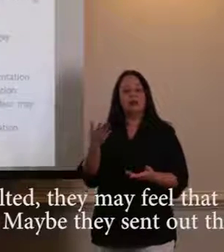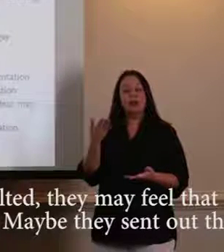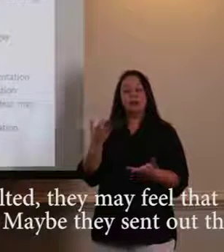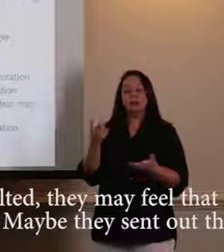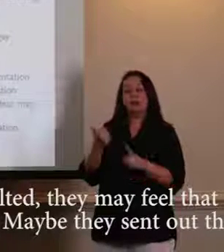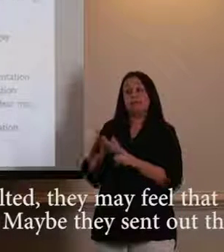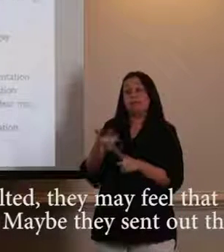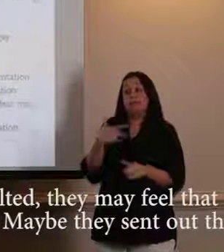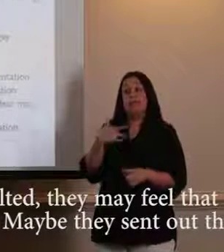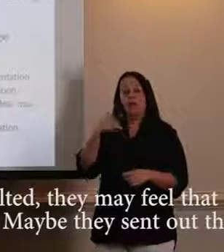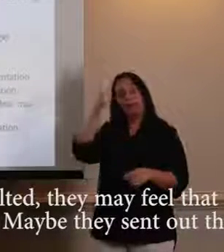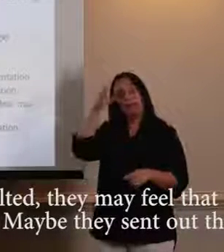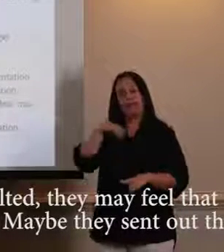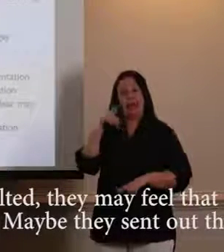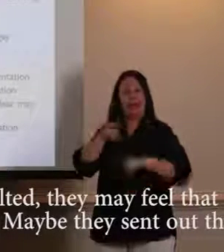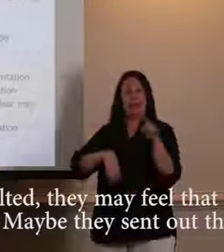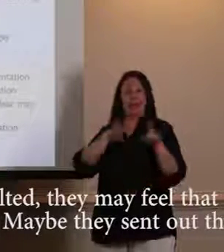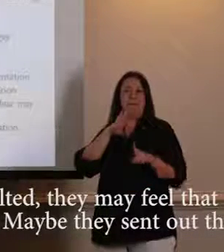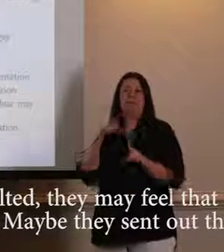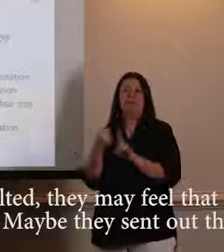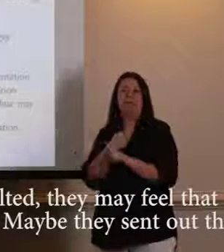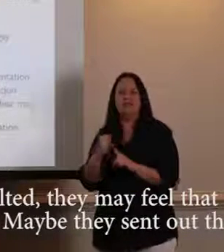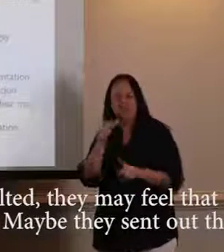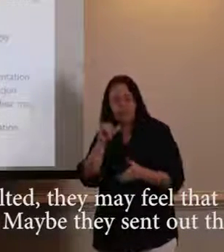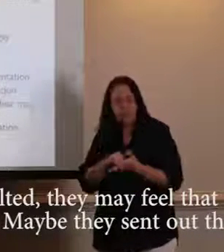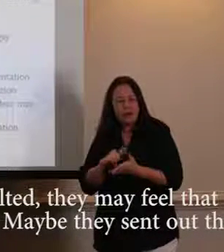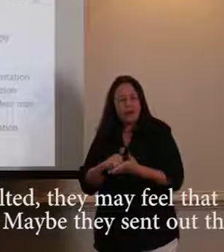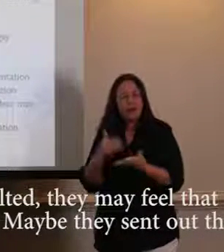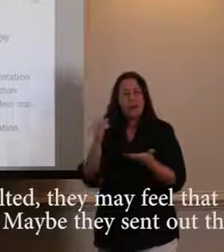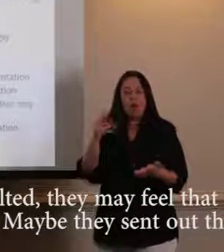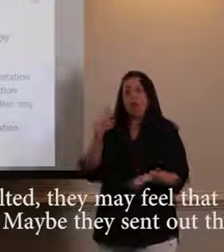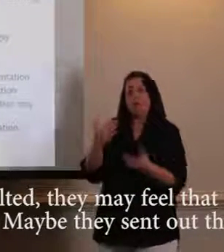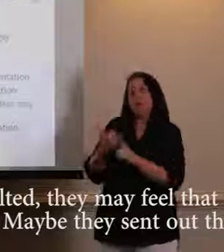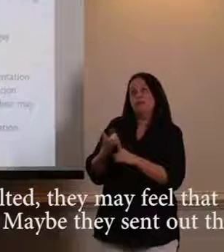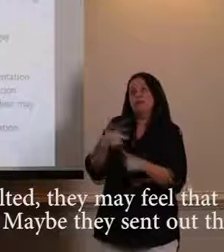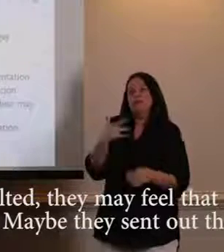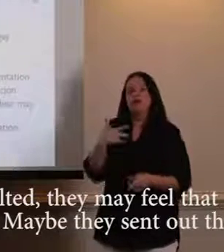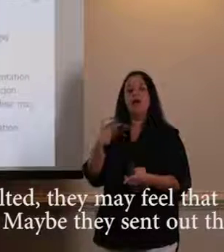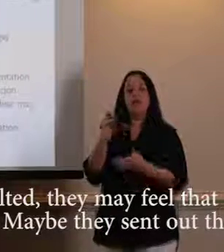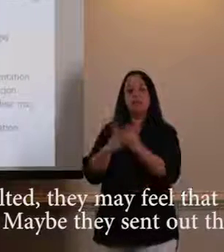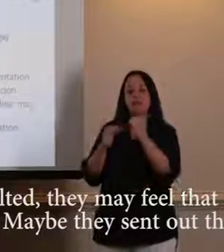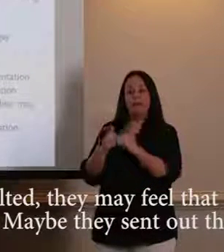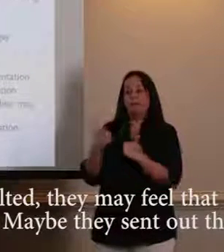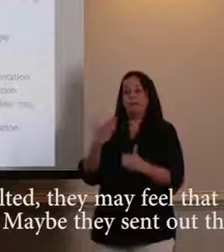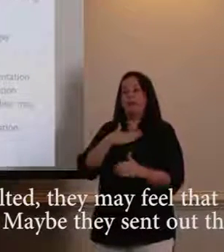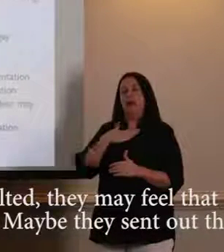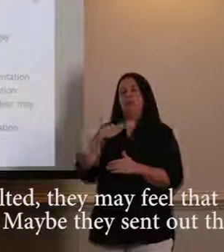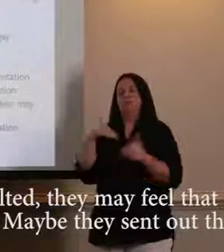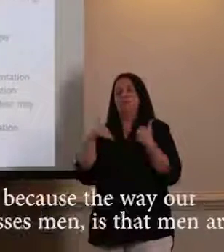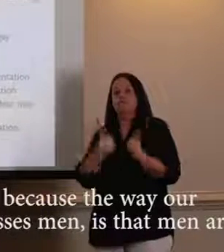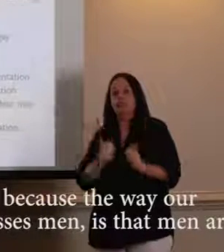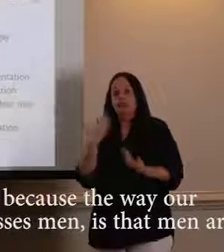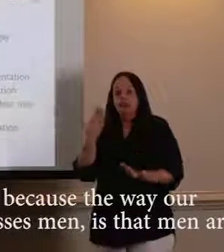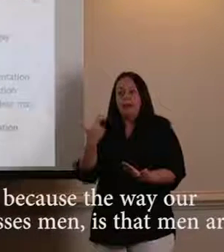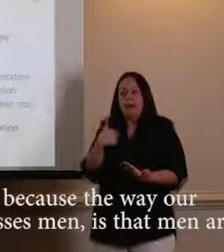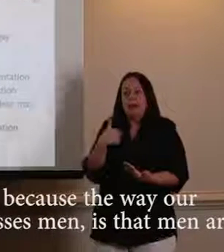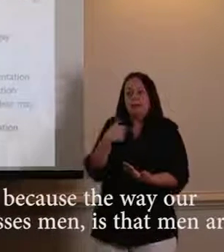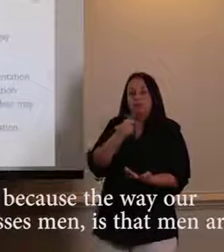that men cannot be assaulted. They may feel that somehow this was their fault. Maybe they sent out the wrong message to